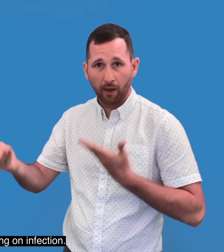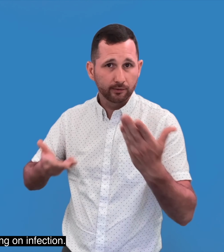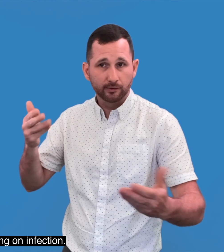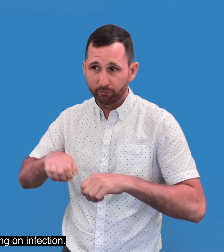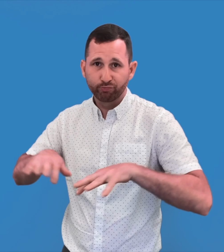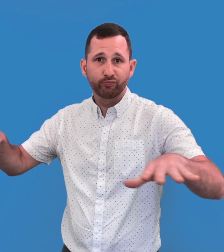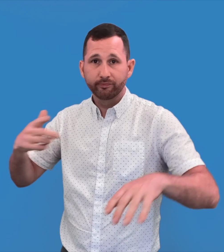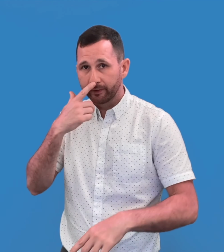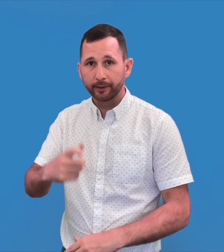infection.